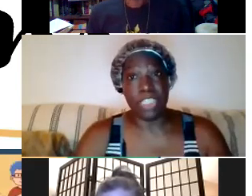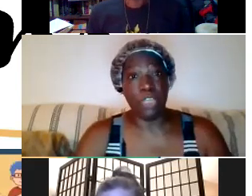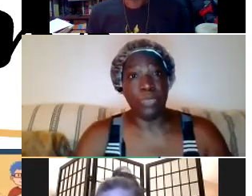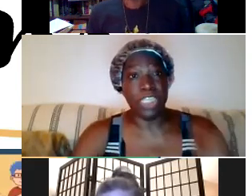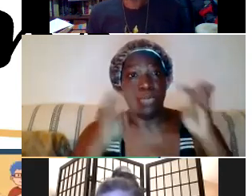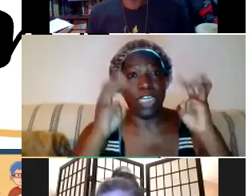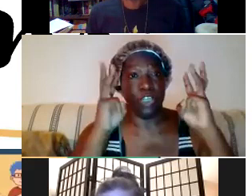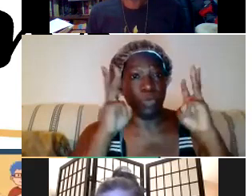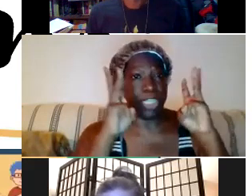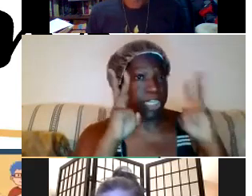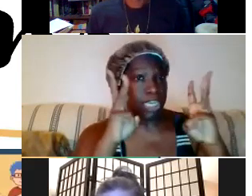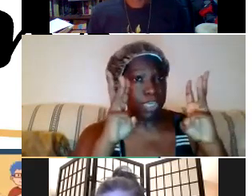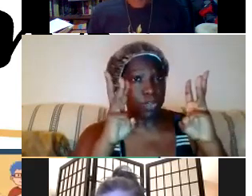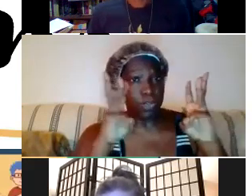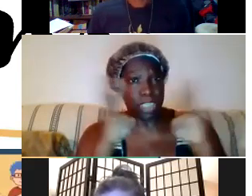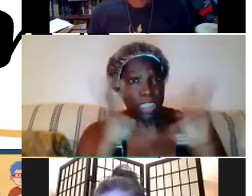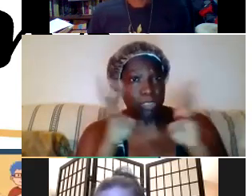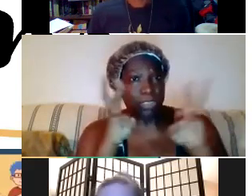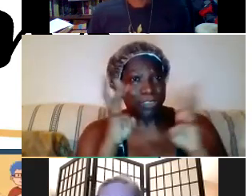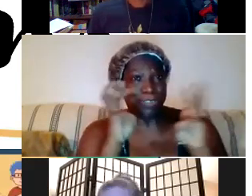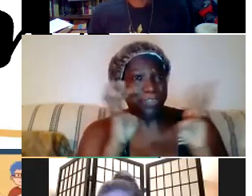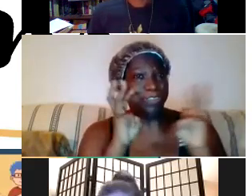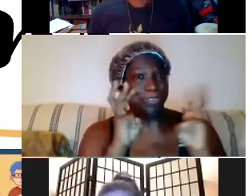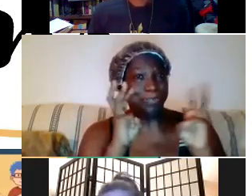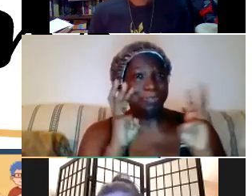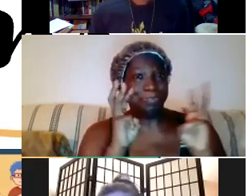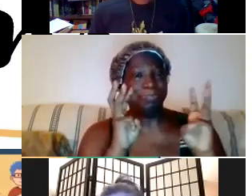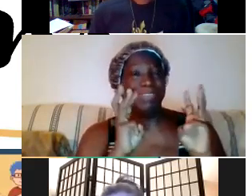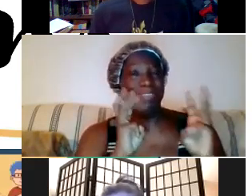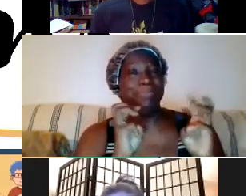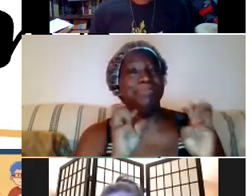Sometimes you will see winter with W's. Ooh.